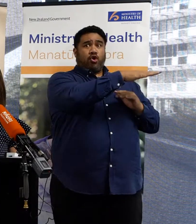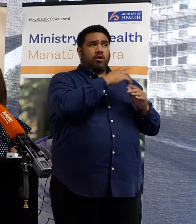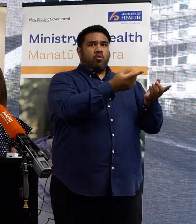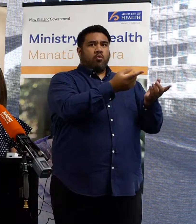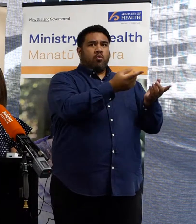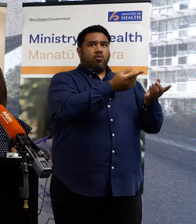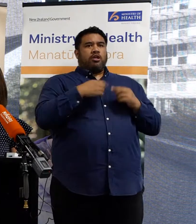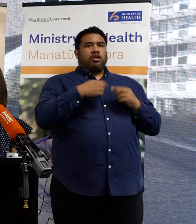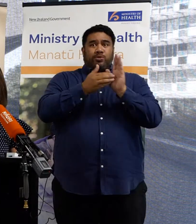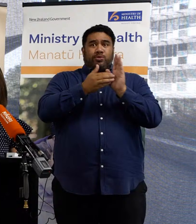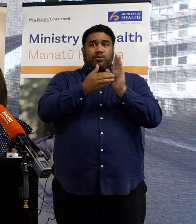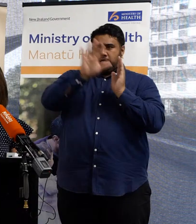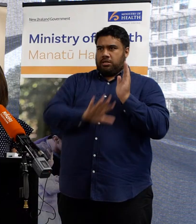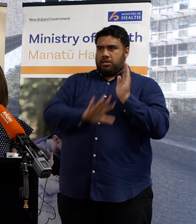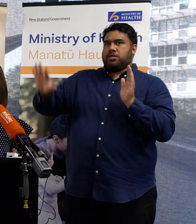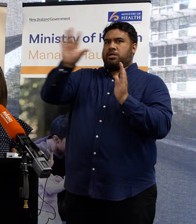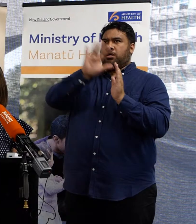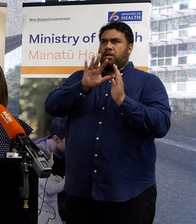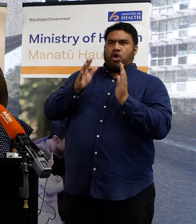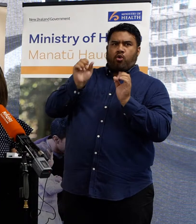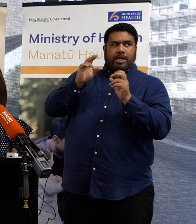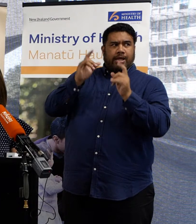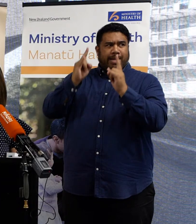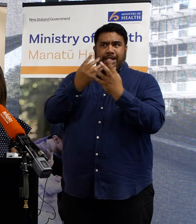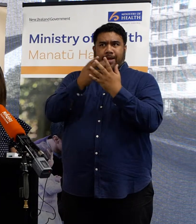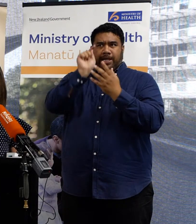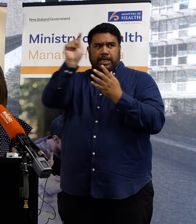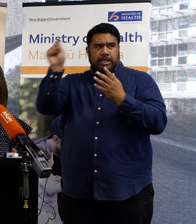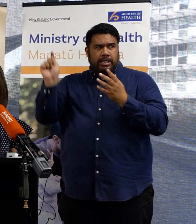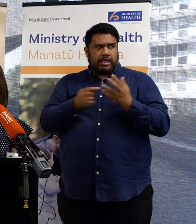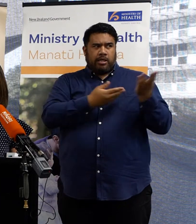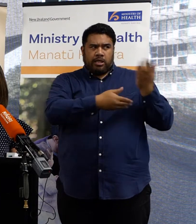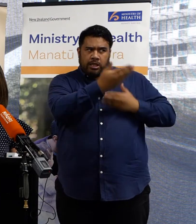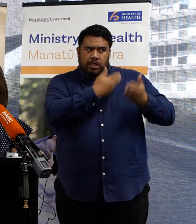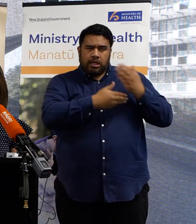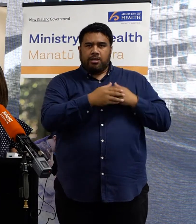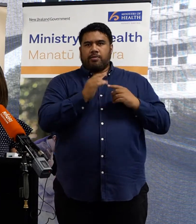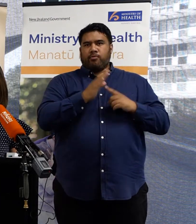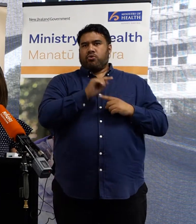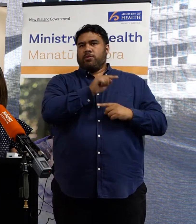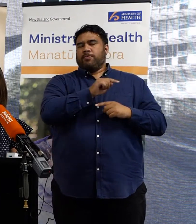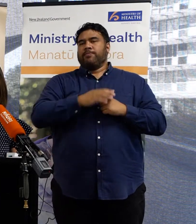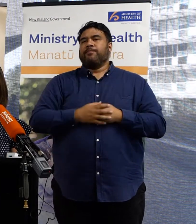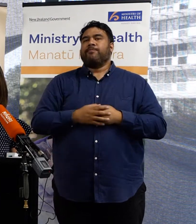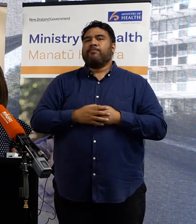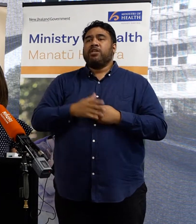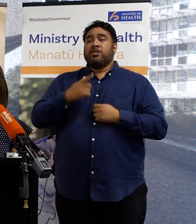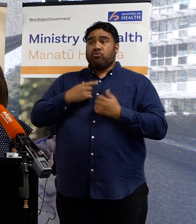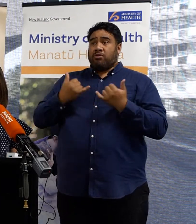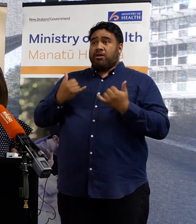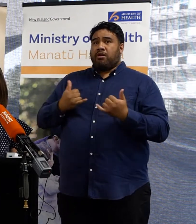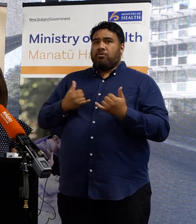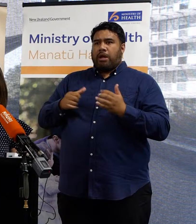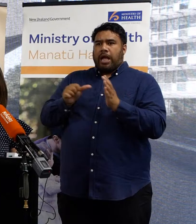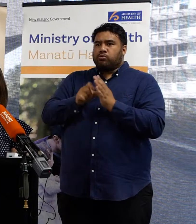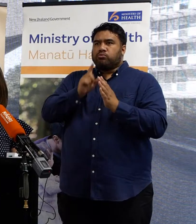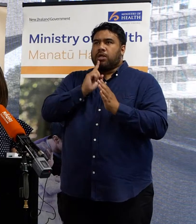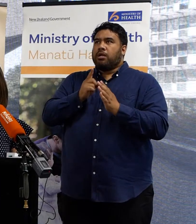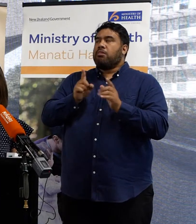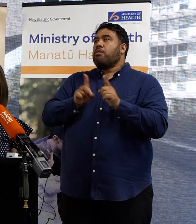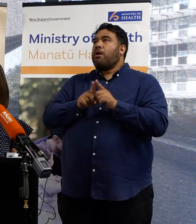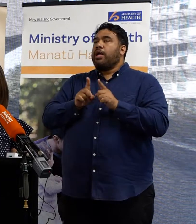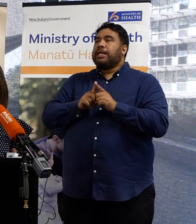the country where people could be cared for. So it's very hard to say if we